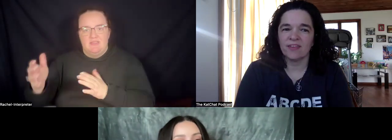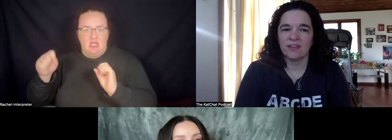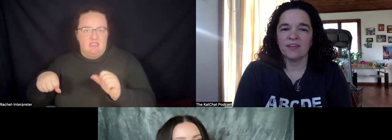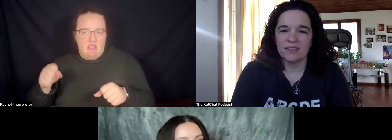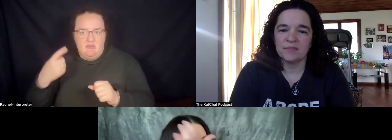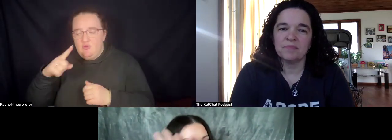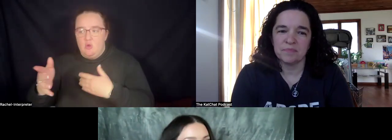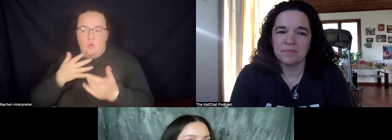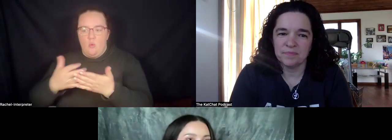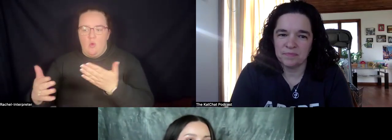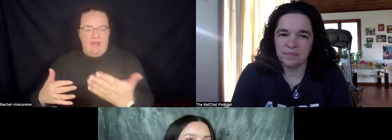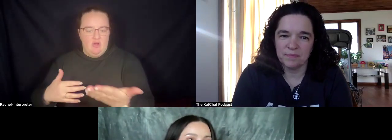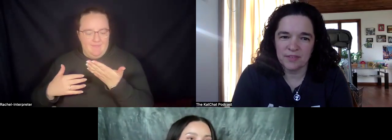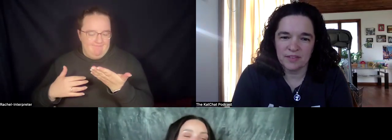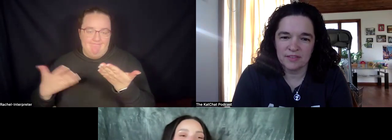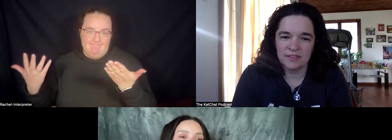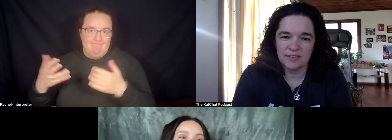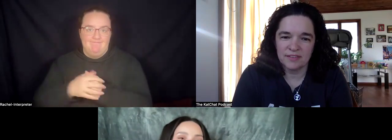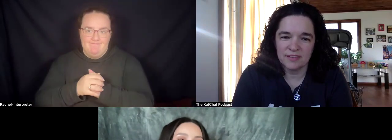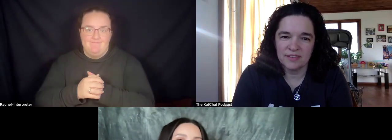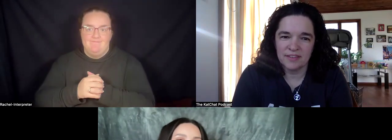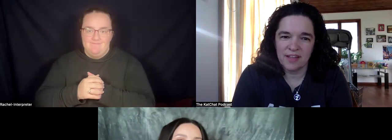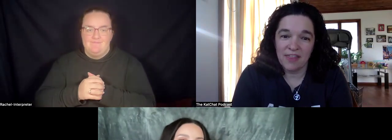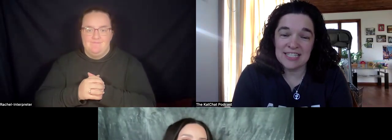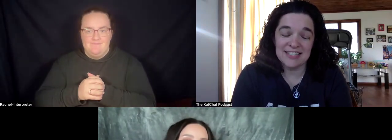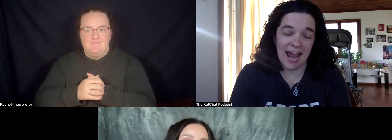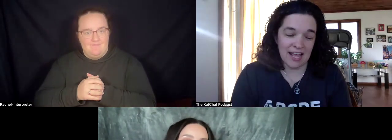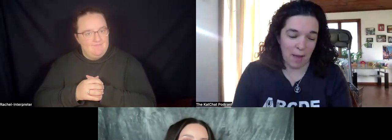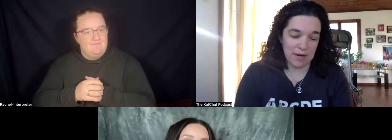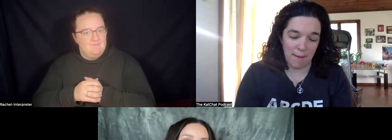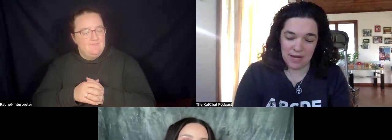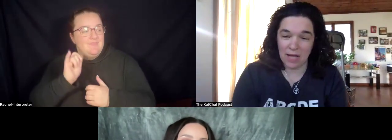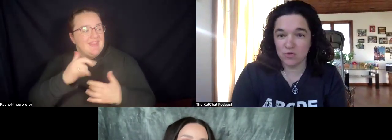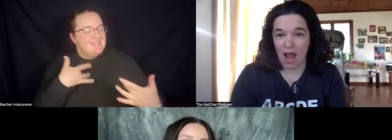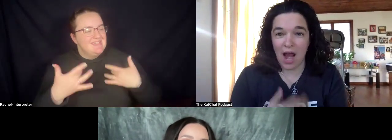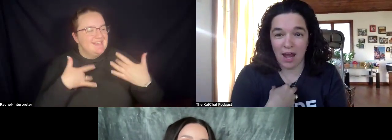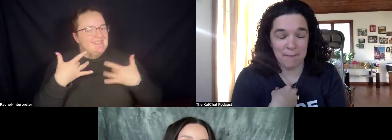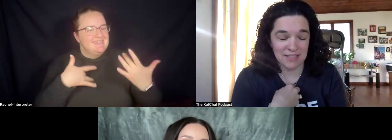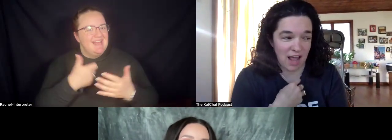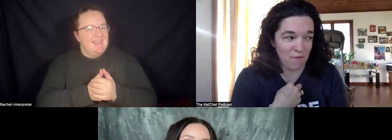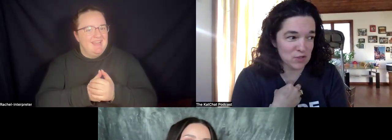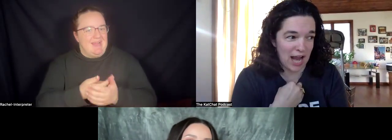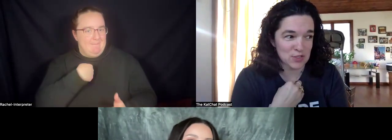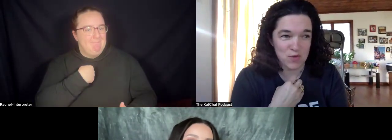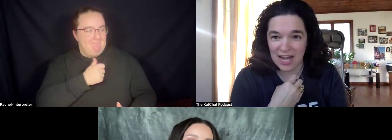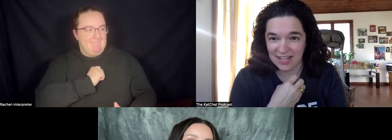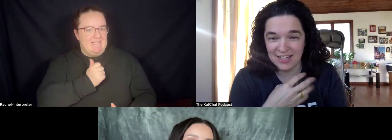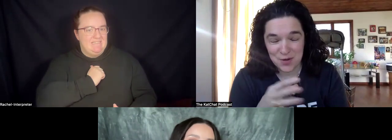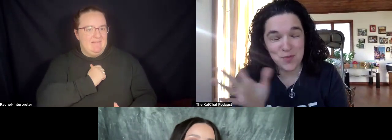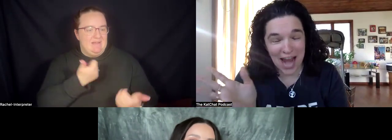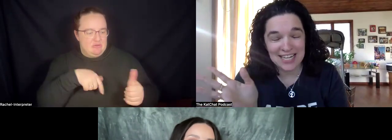for whatever kind of comes down the path, the pipeline. That's exciting. I myself trying